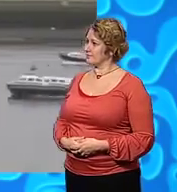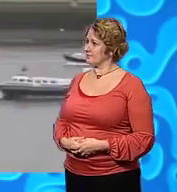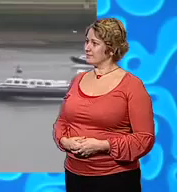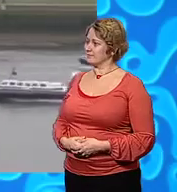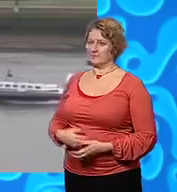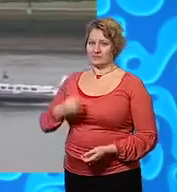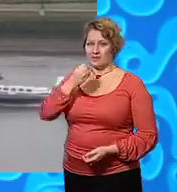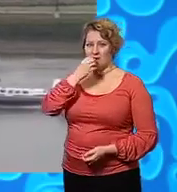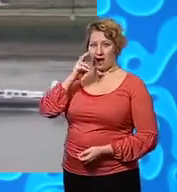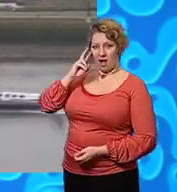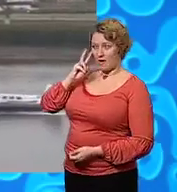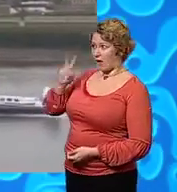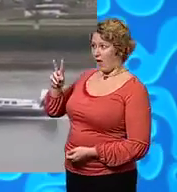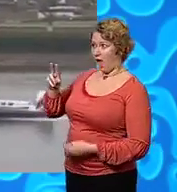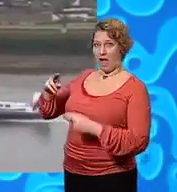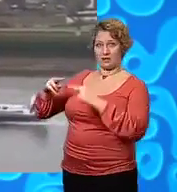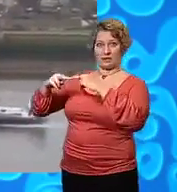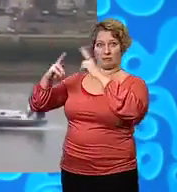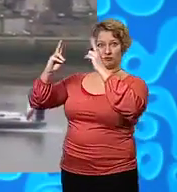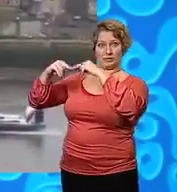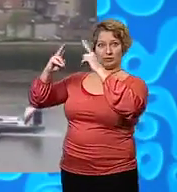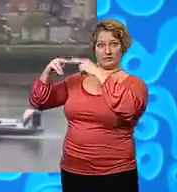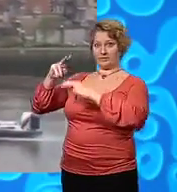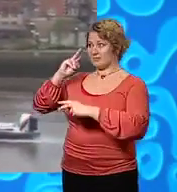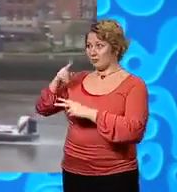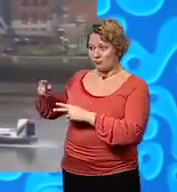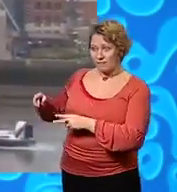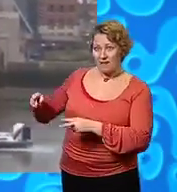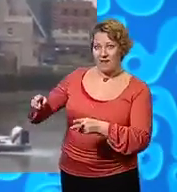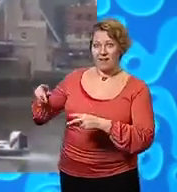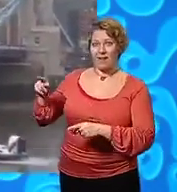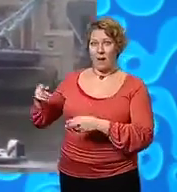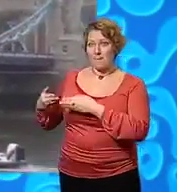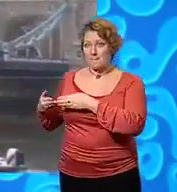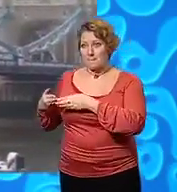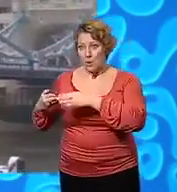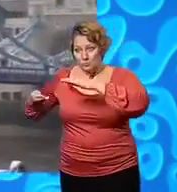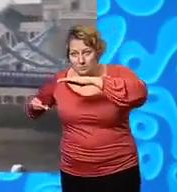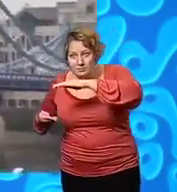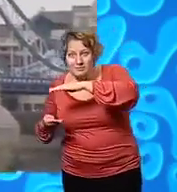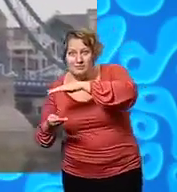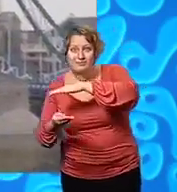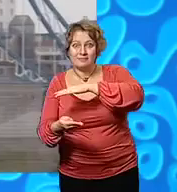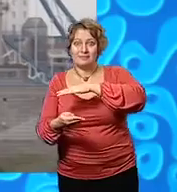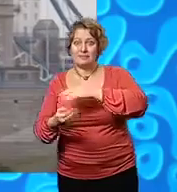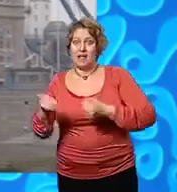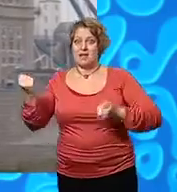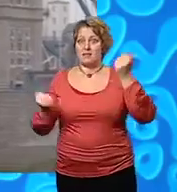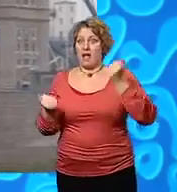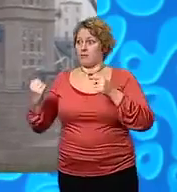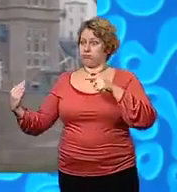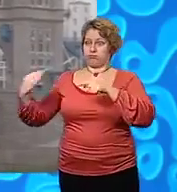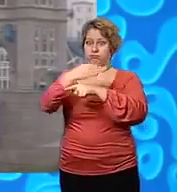There was a wonderful view of Tower Bridge and the river. Boats going under the bridge. Cars and lorries